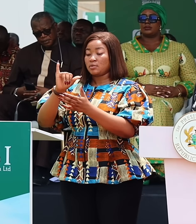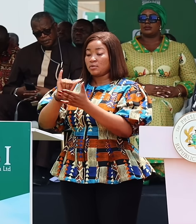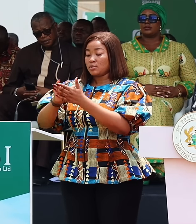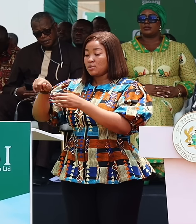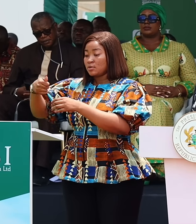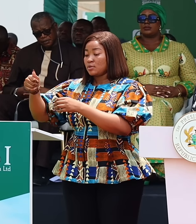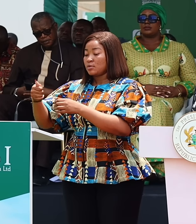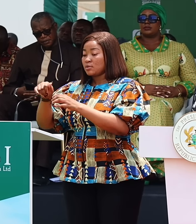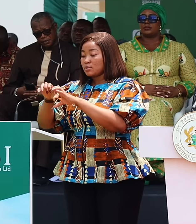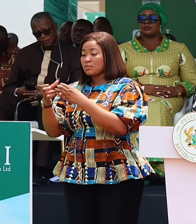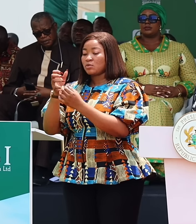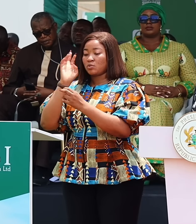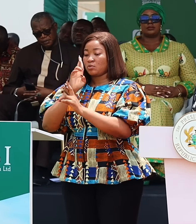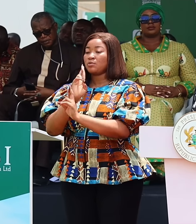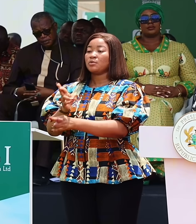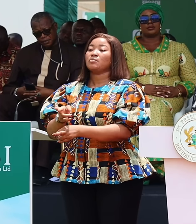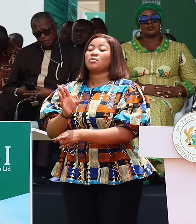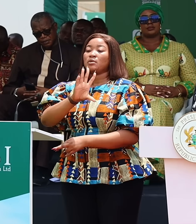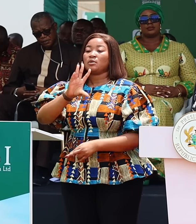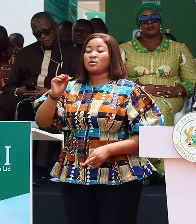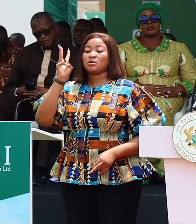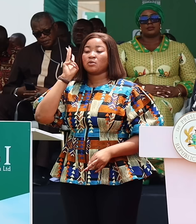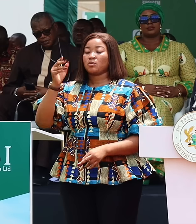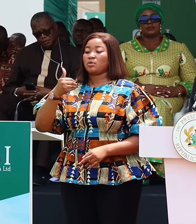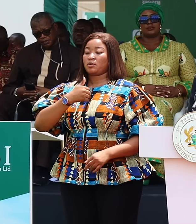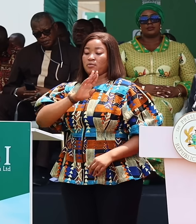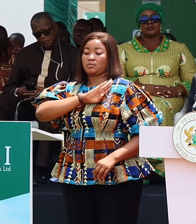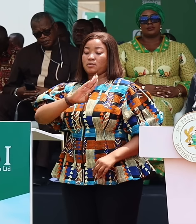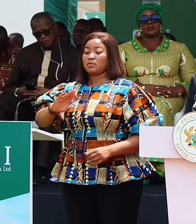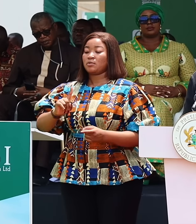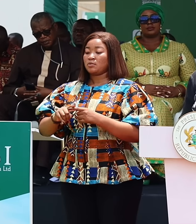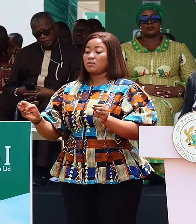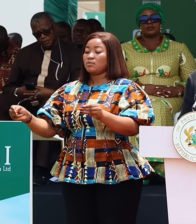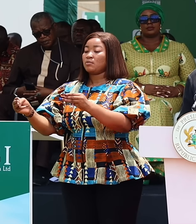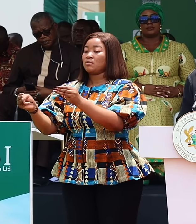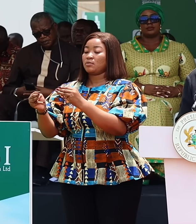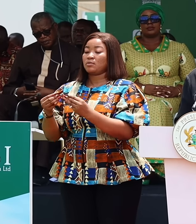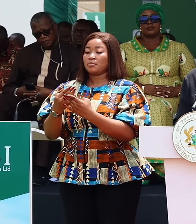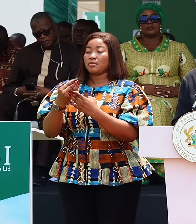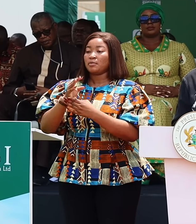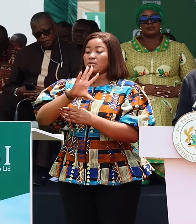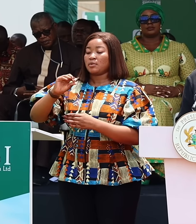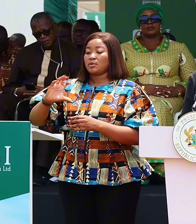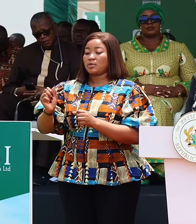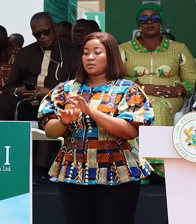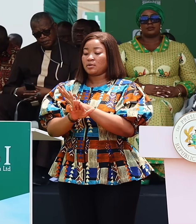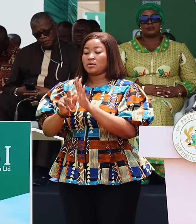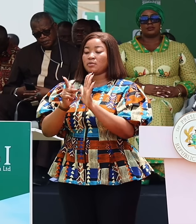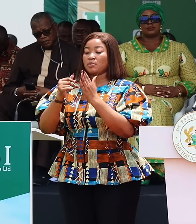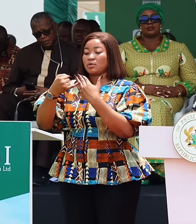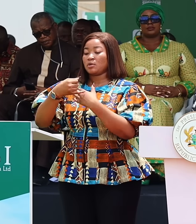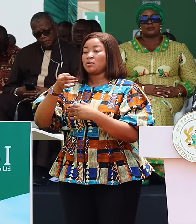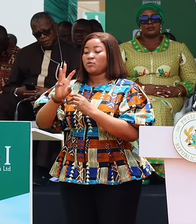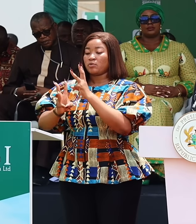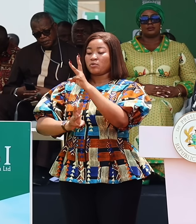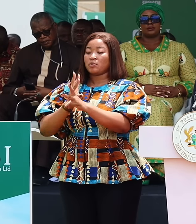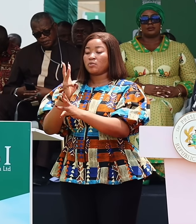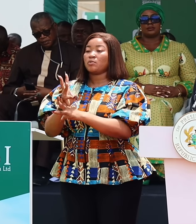sector will respond and will have the confidence to mobilize capital and undertake projects of